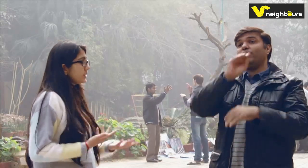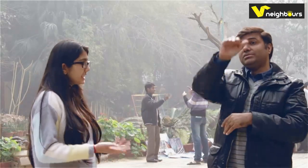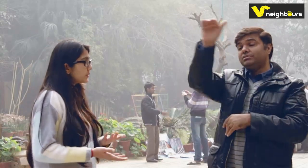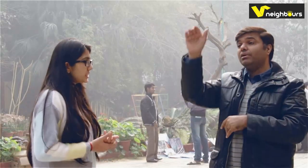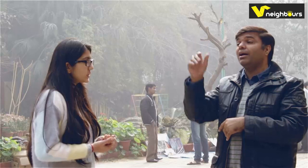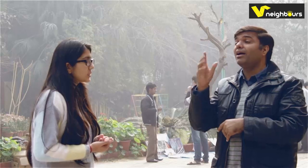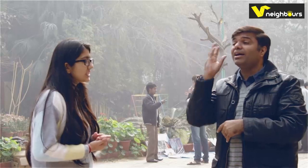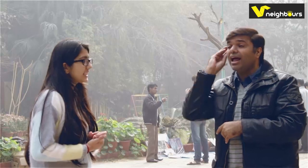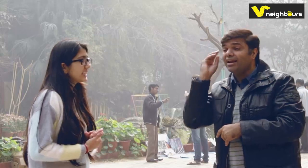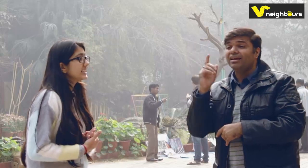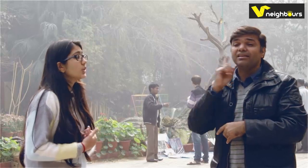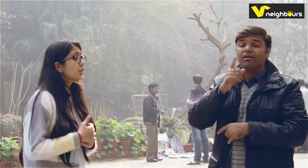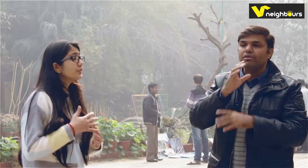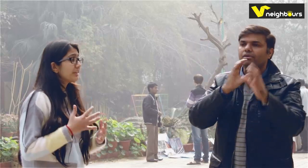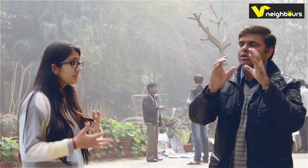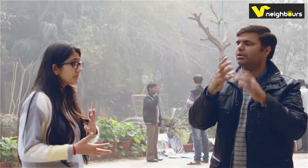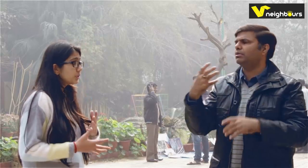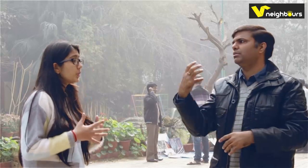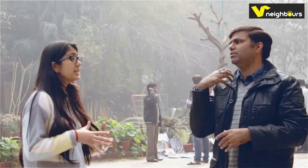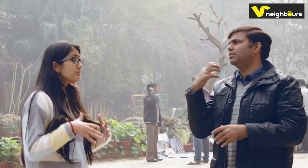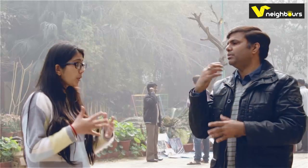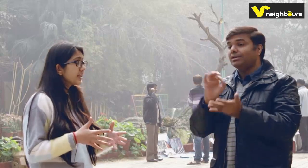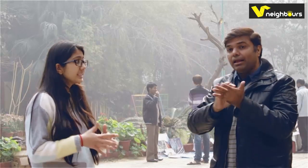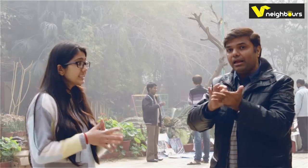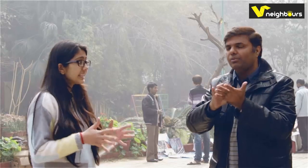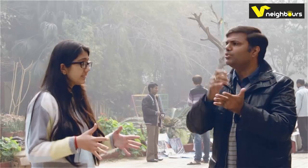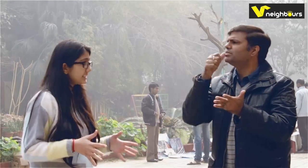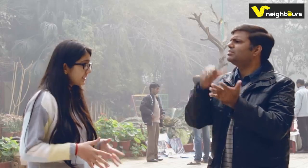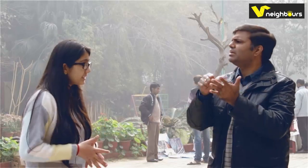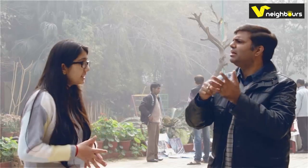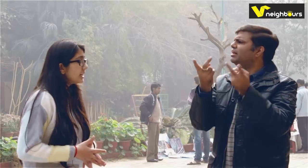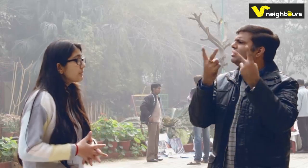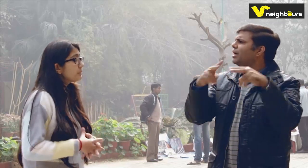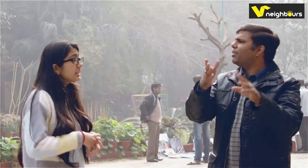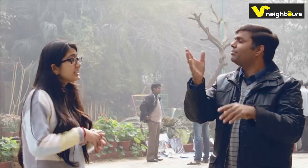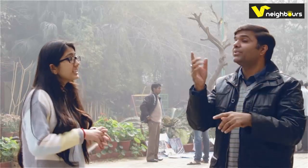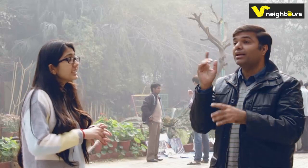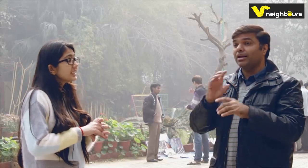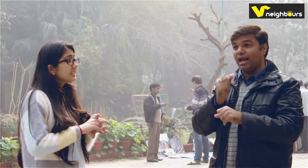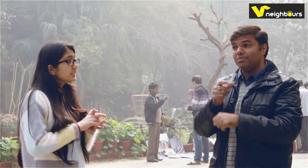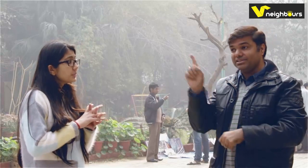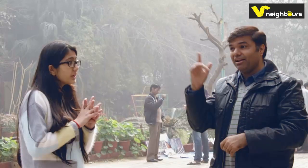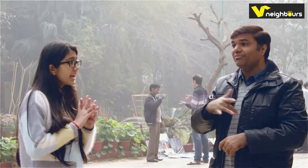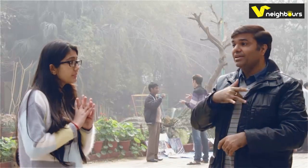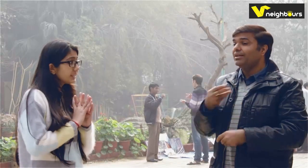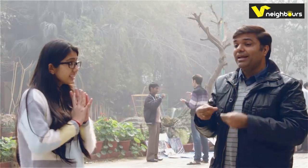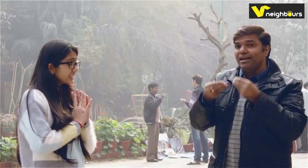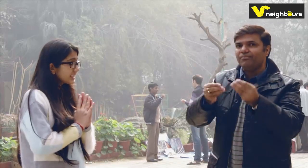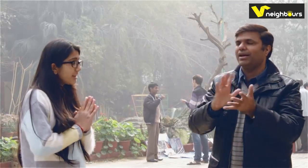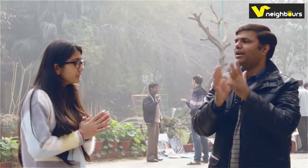The fourth thing which he's also saying, that there are a lot of deaf people who are employed in this railway sector, but what happened, that the government